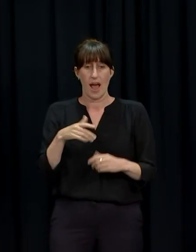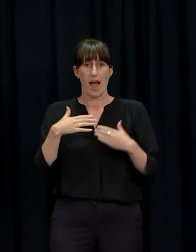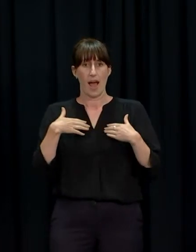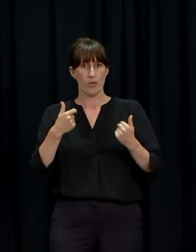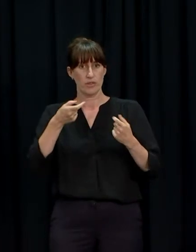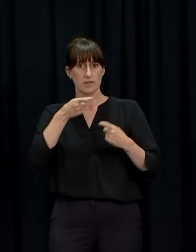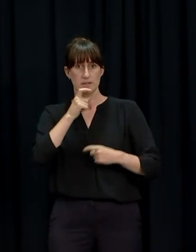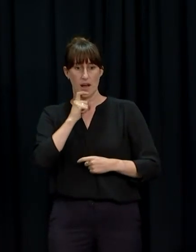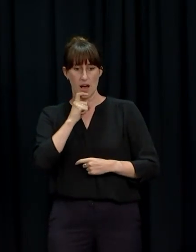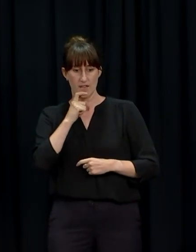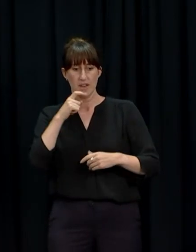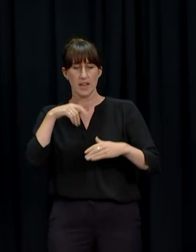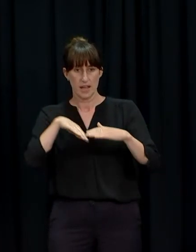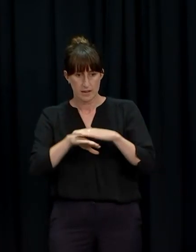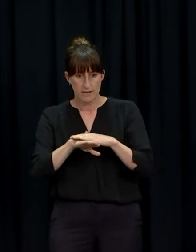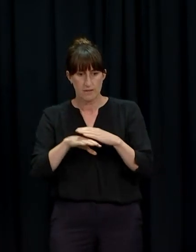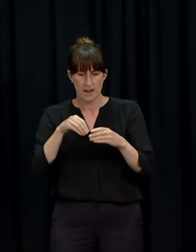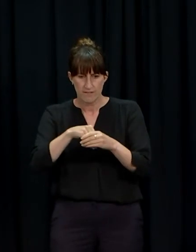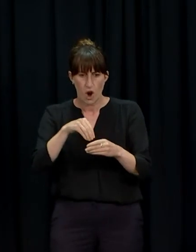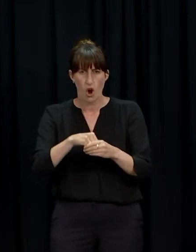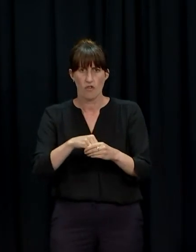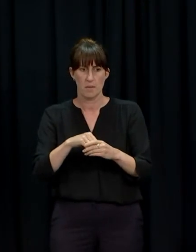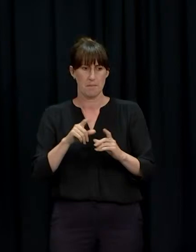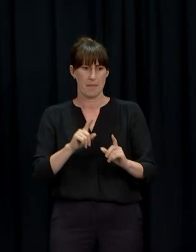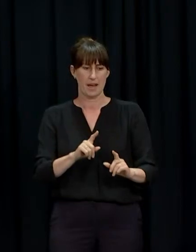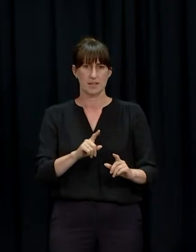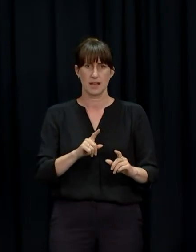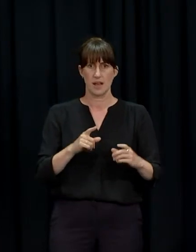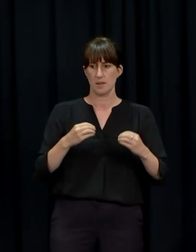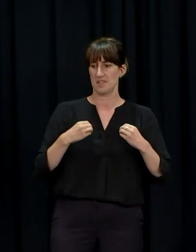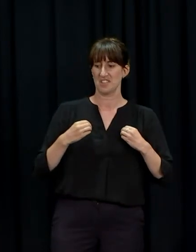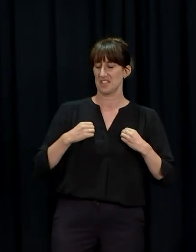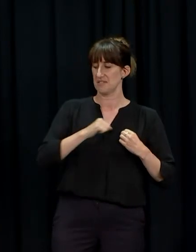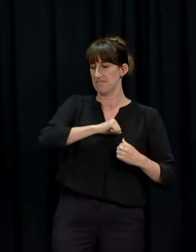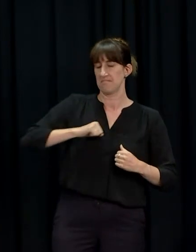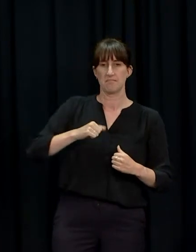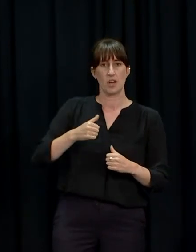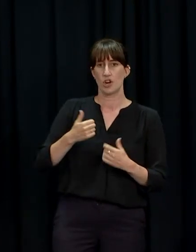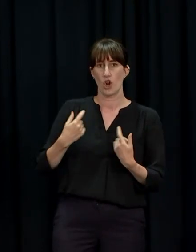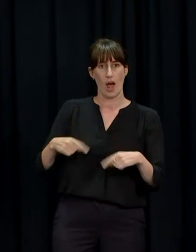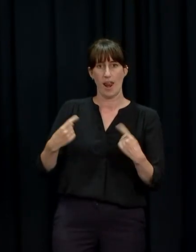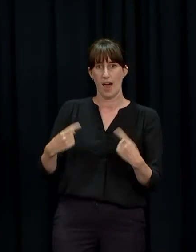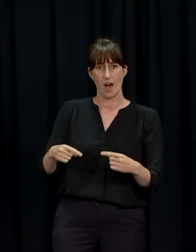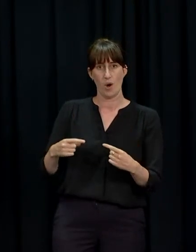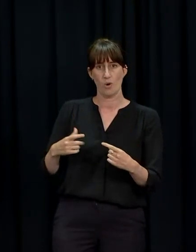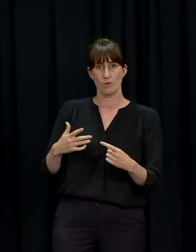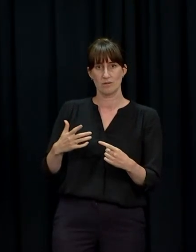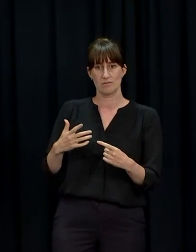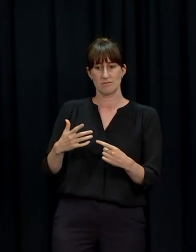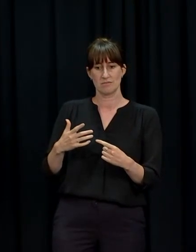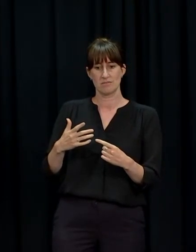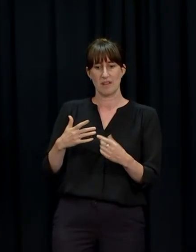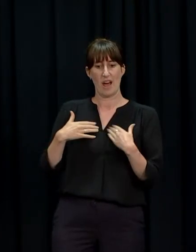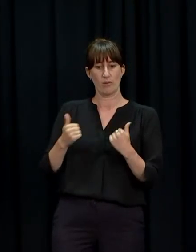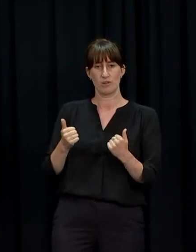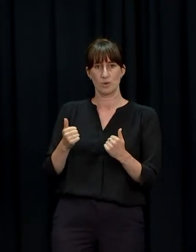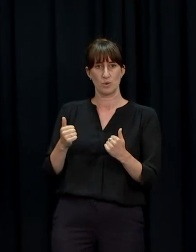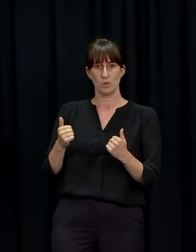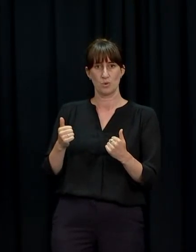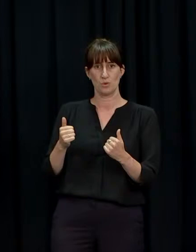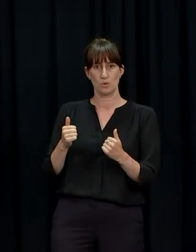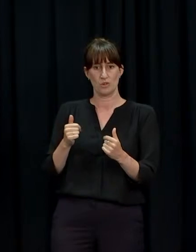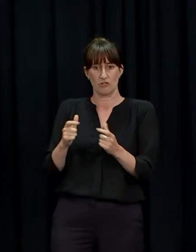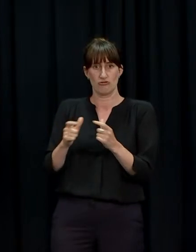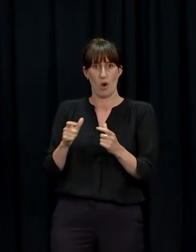local public health teams, and the local medical officer of health does have powers, and if those powers include, and in fact, under